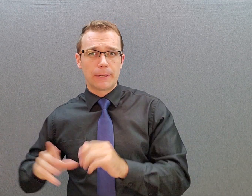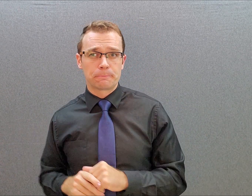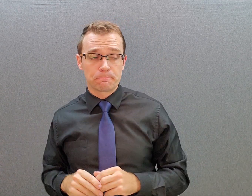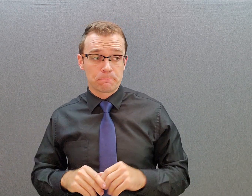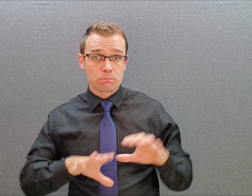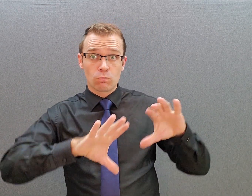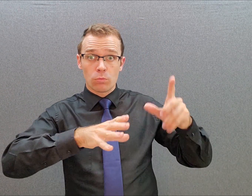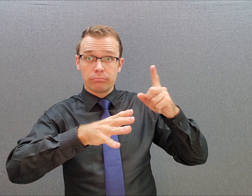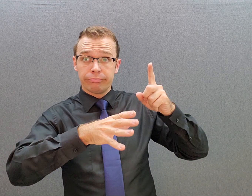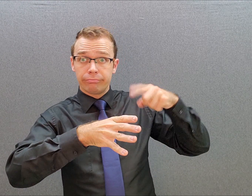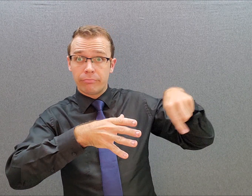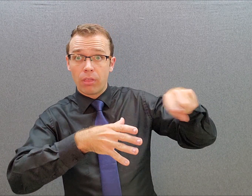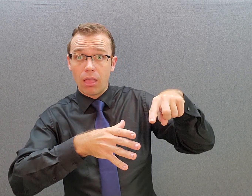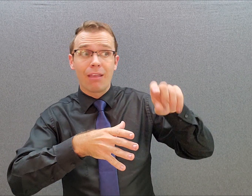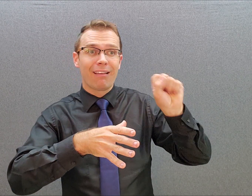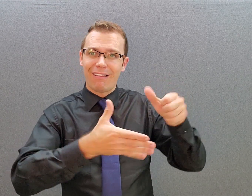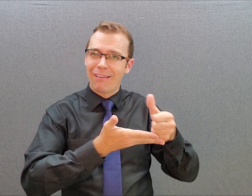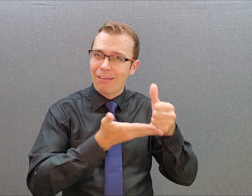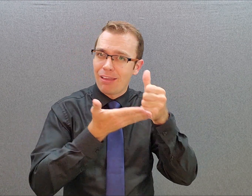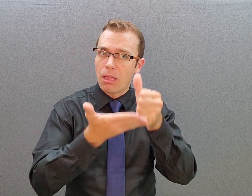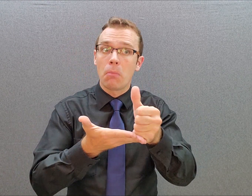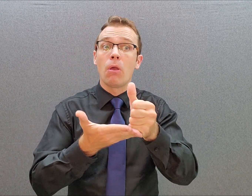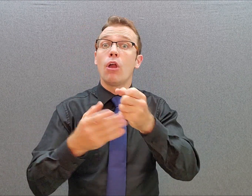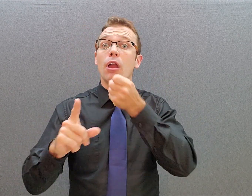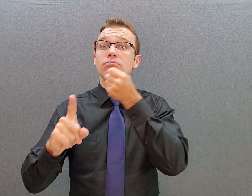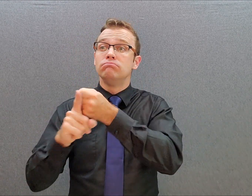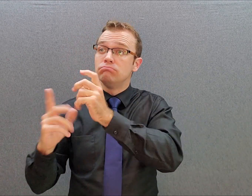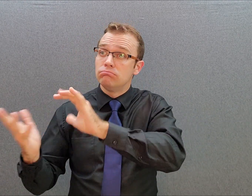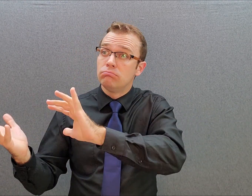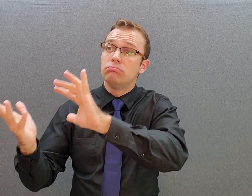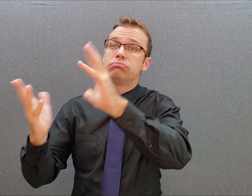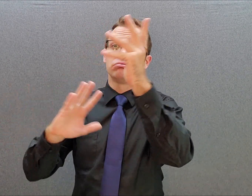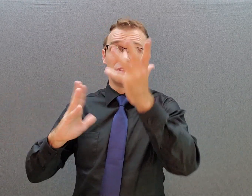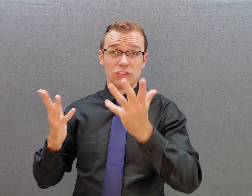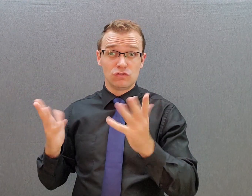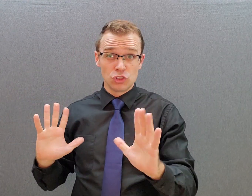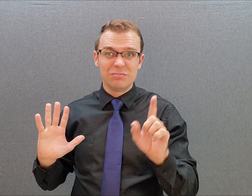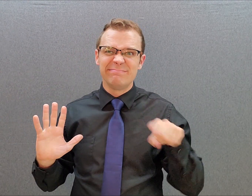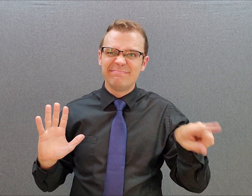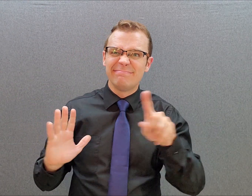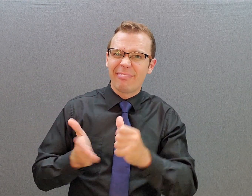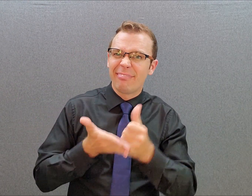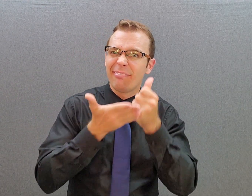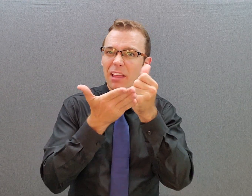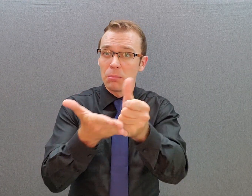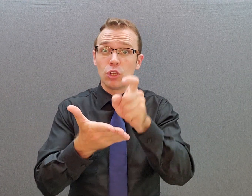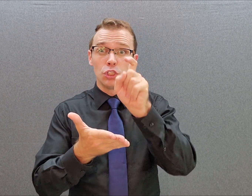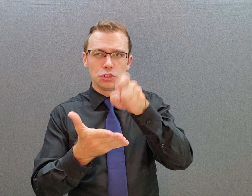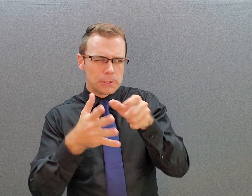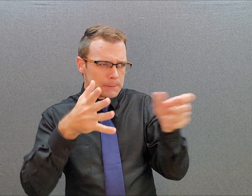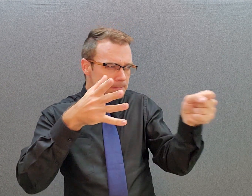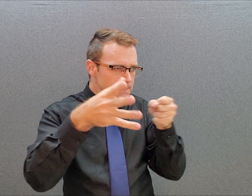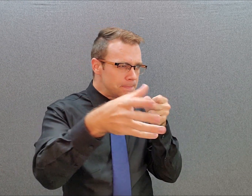Network members can also assist you after a disaster happens. You should put together your network before a